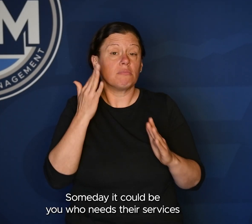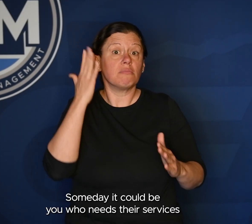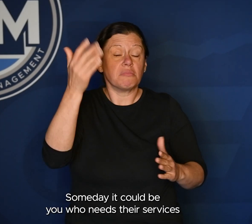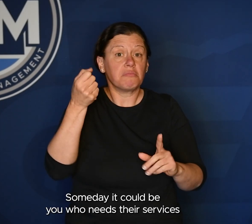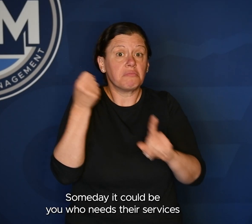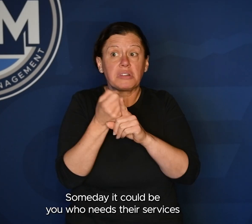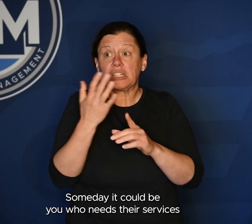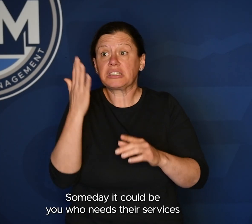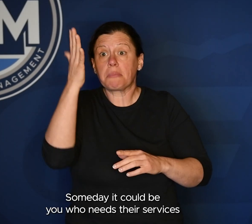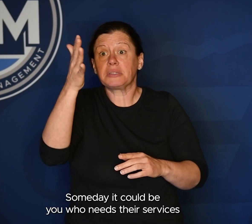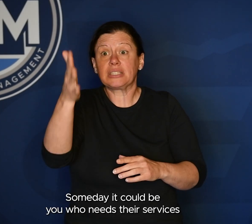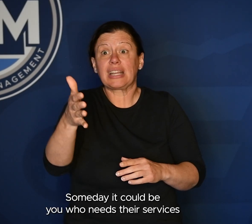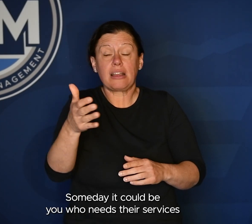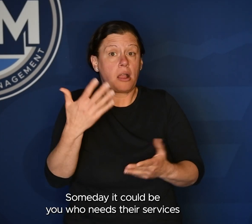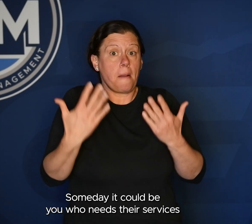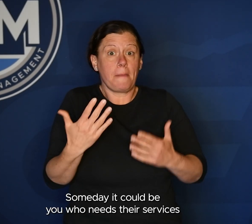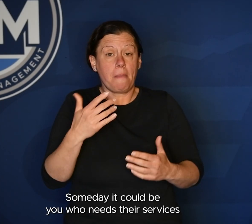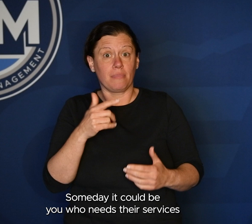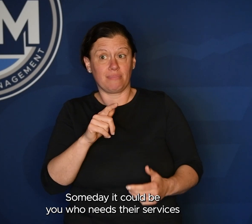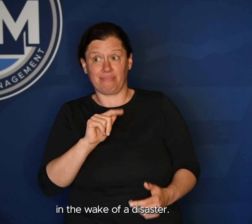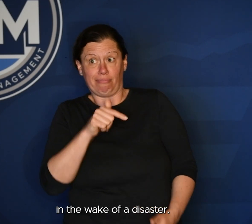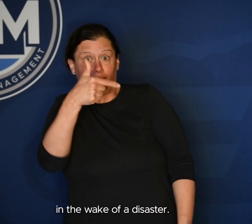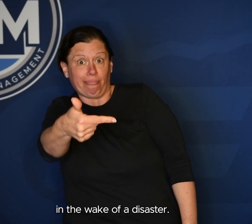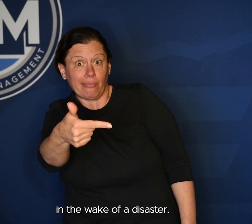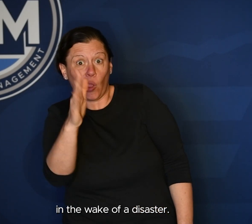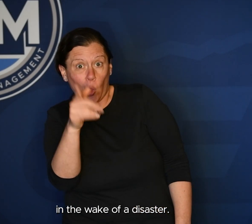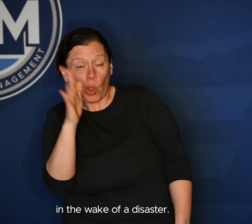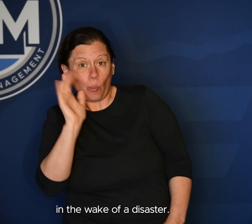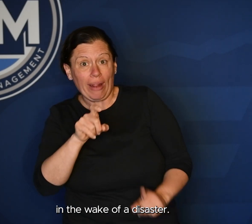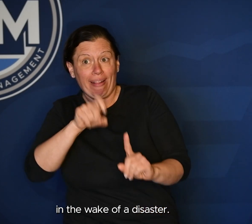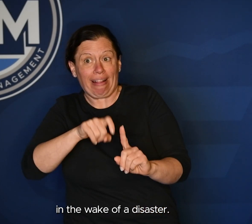Someday it could be you who needs their services in the wake of a disaster.